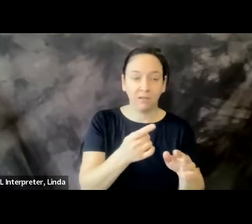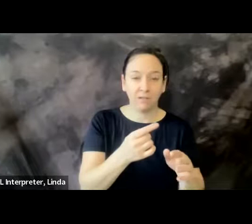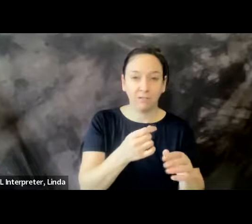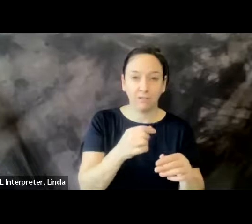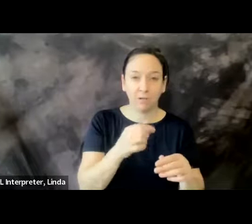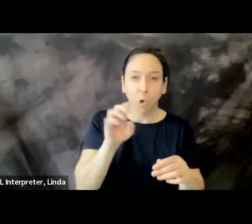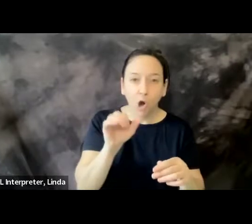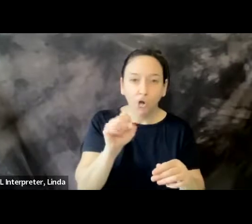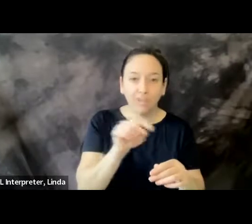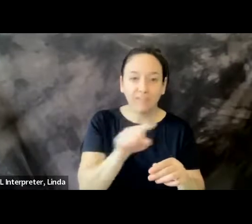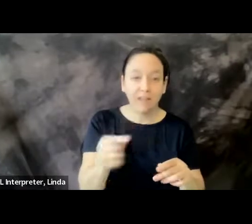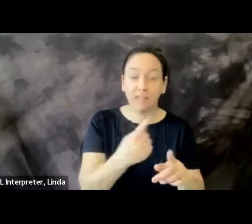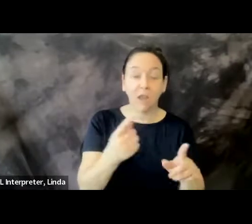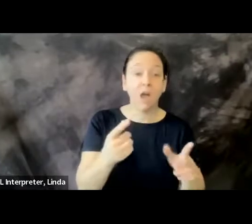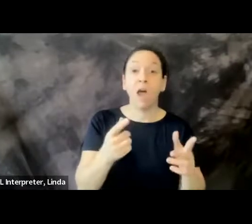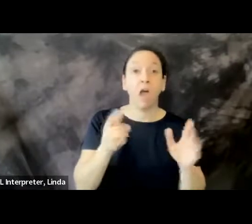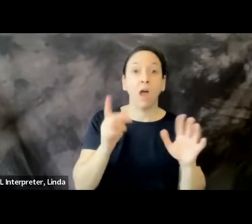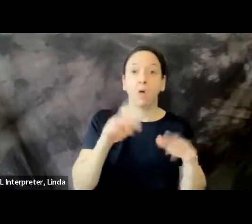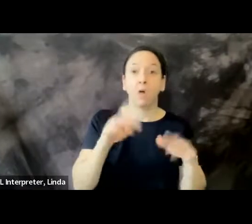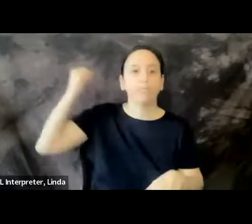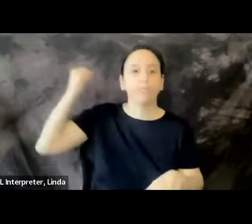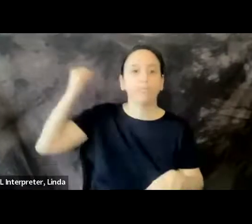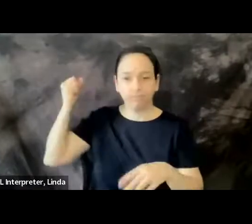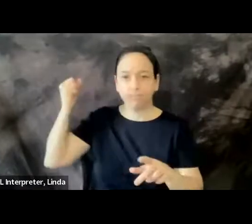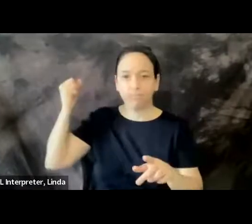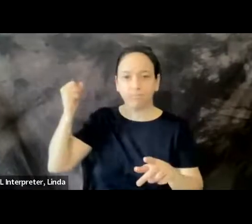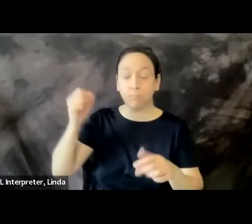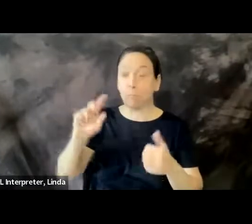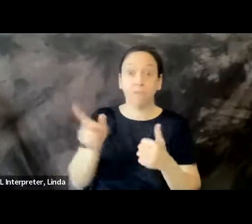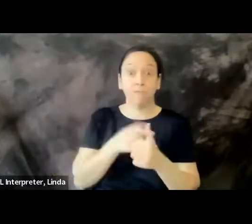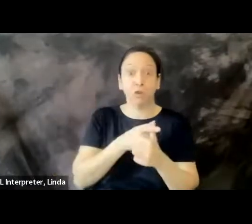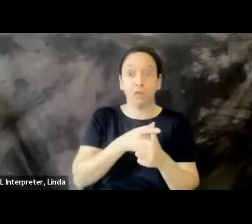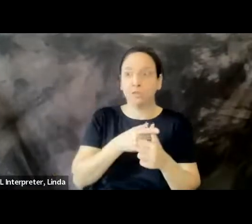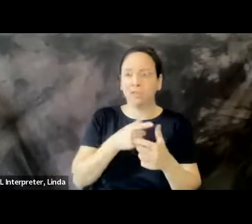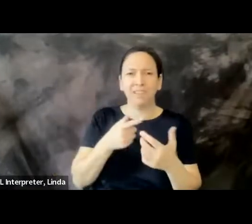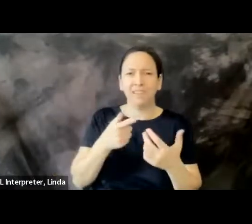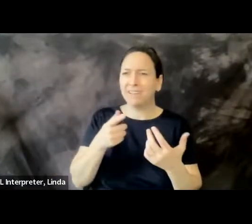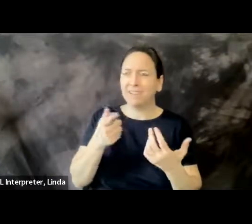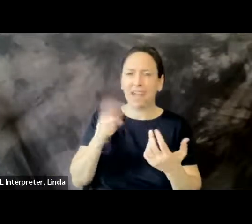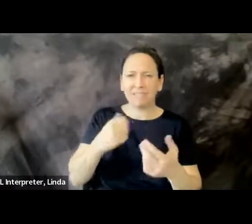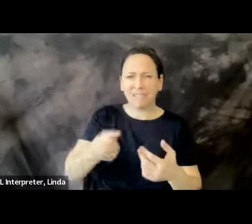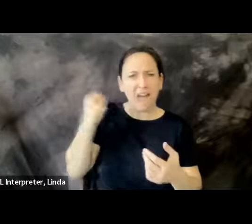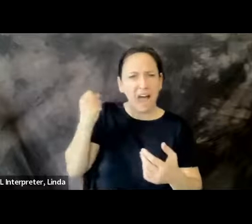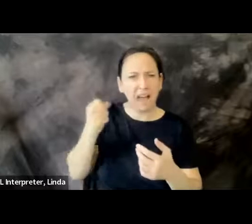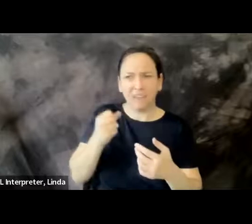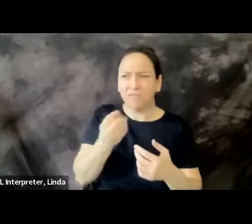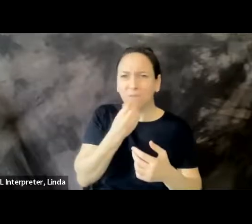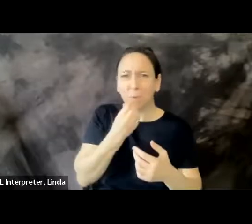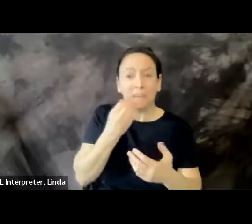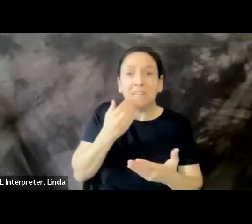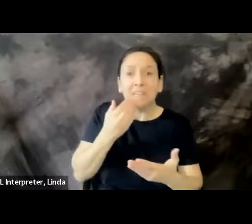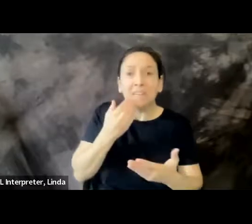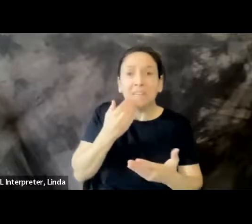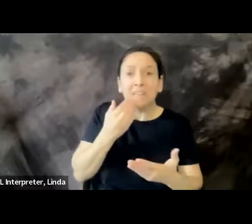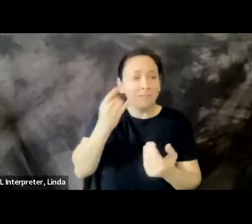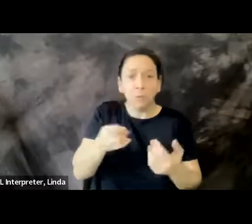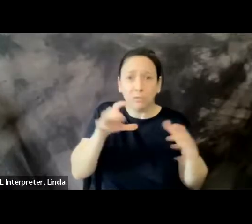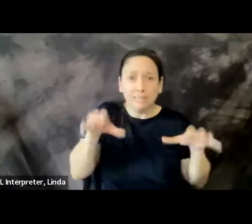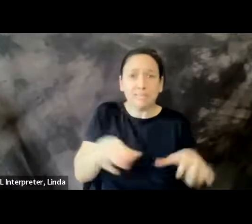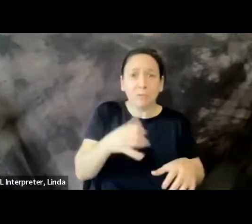problems with that. First of all, the policy problem I already named, that you shouldn't be denied food because even if you have, committed a